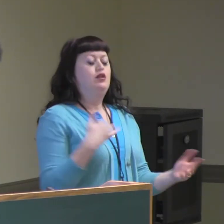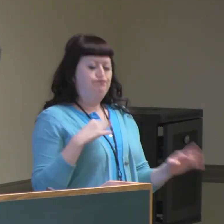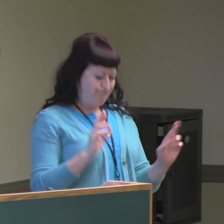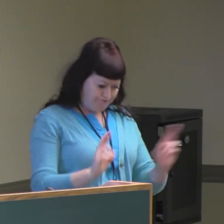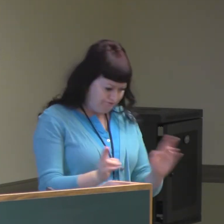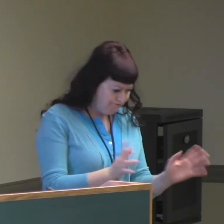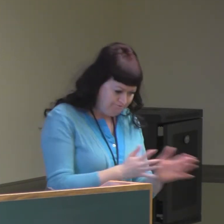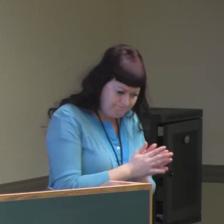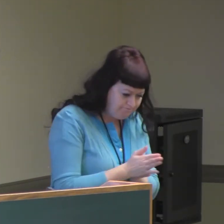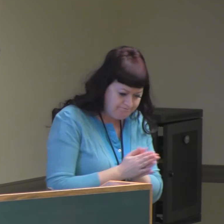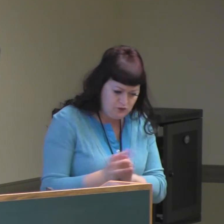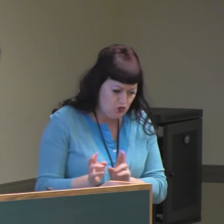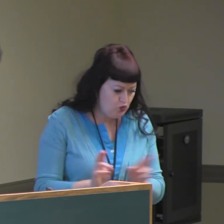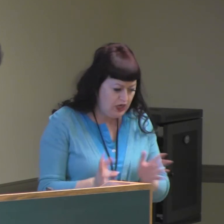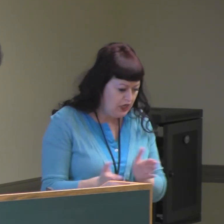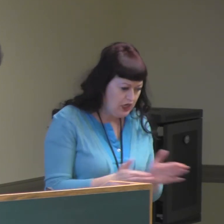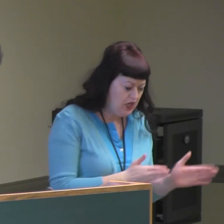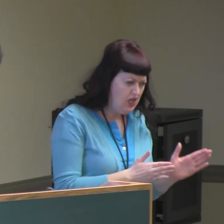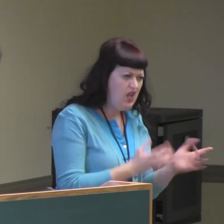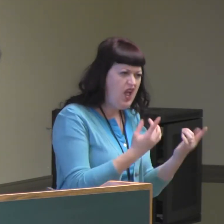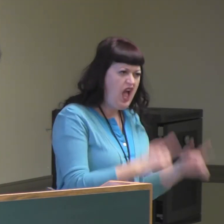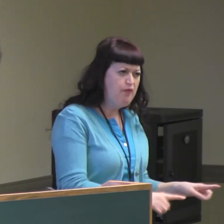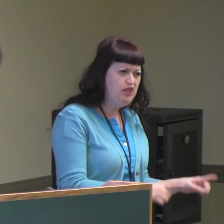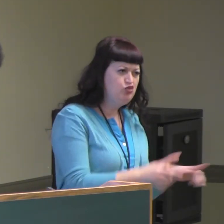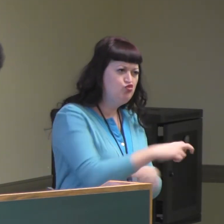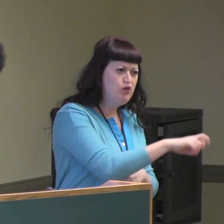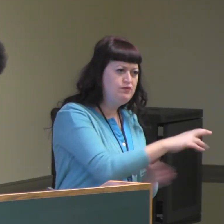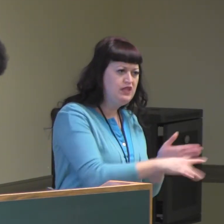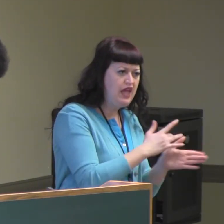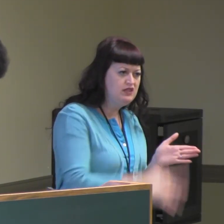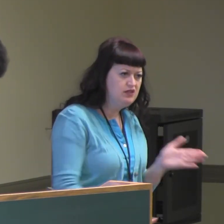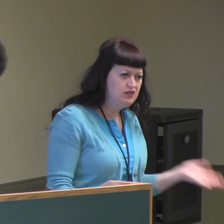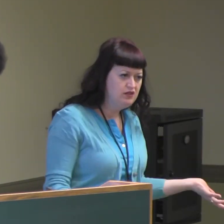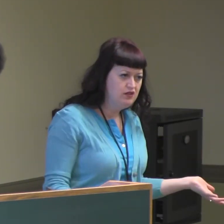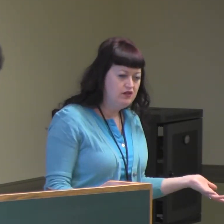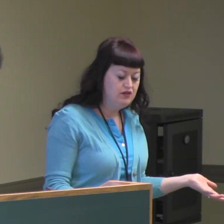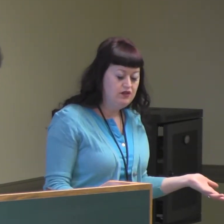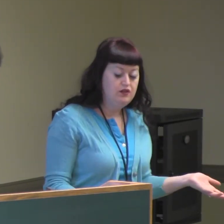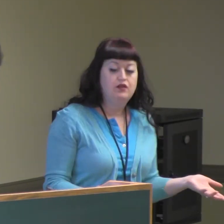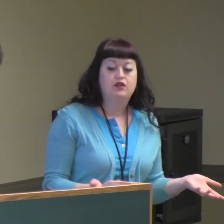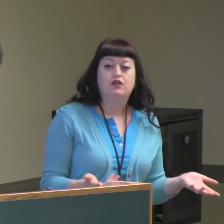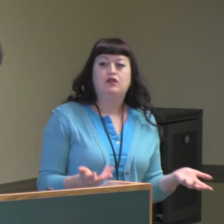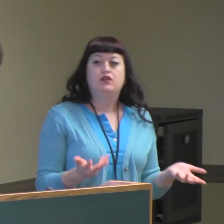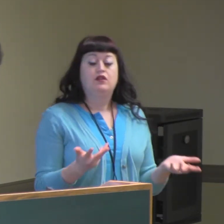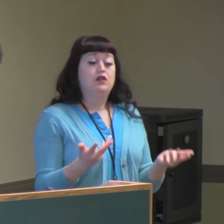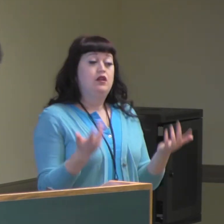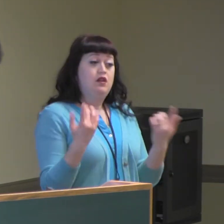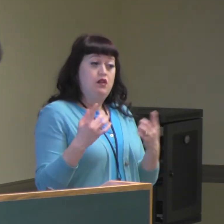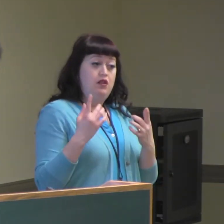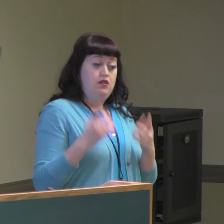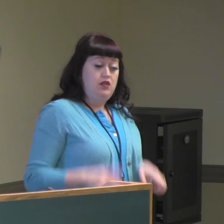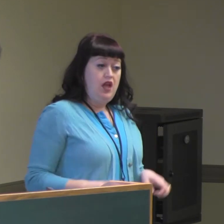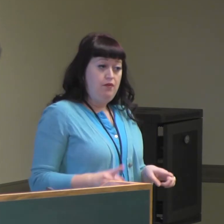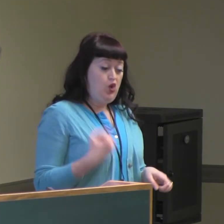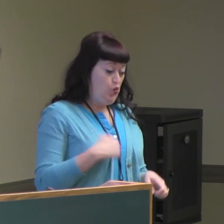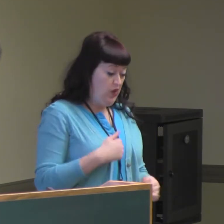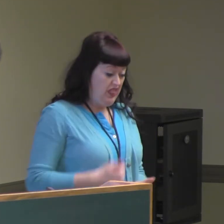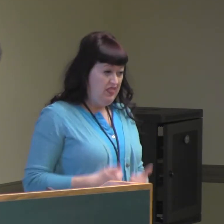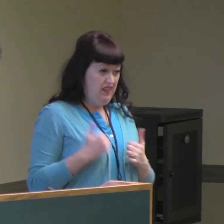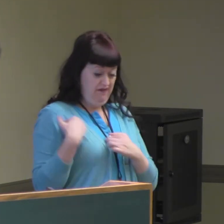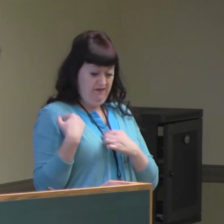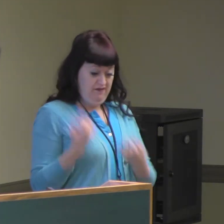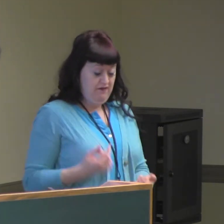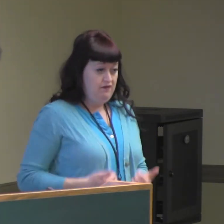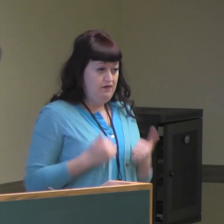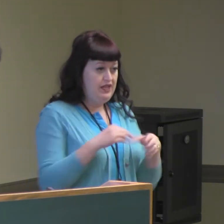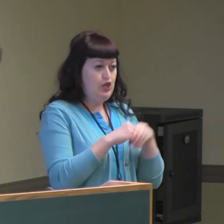everything ready, the IAM canceled our trip. It was the saddest thing ever in our lives. All during this time, we had been living in a refugee